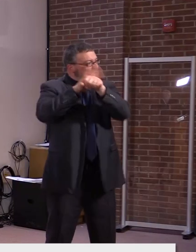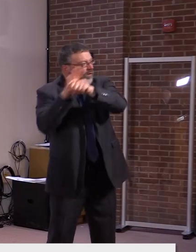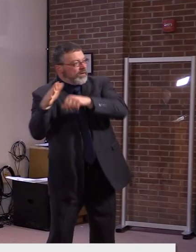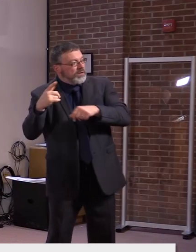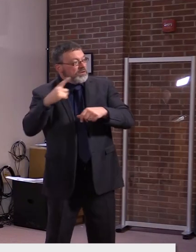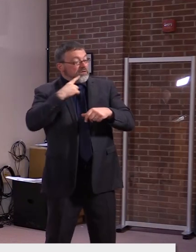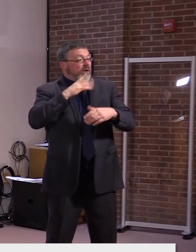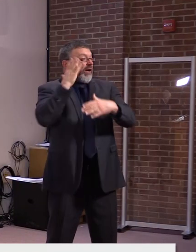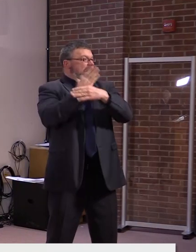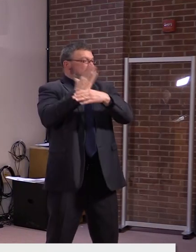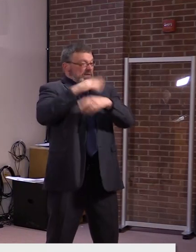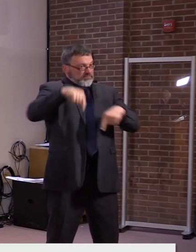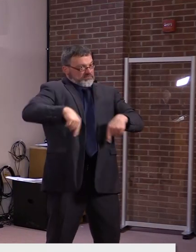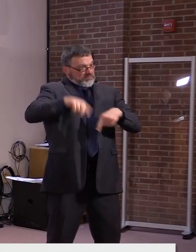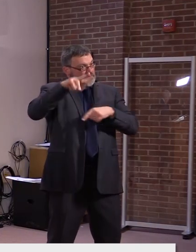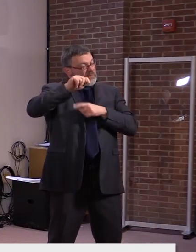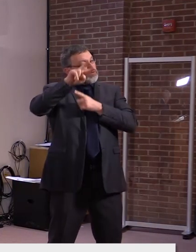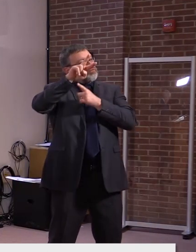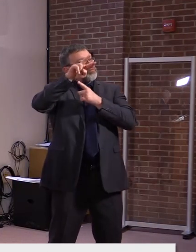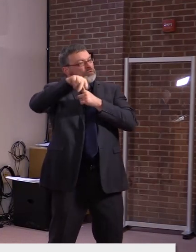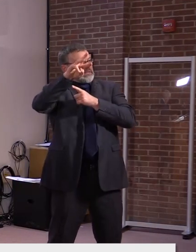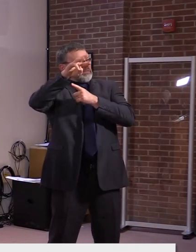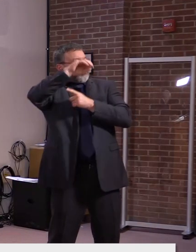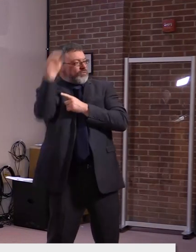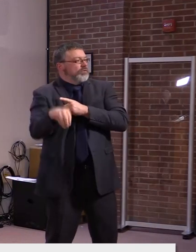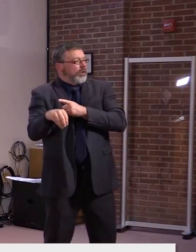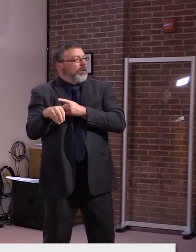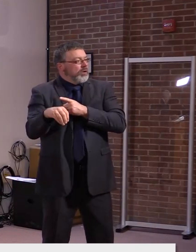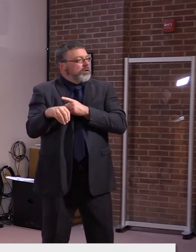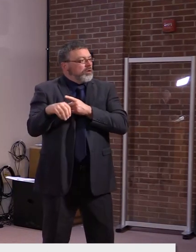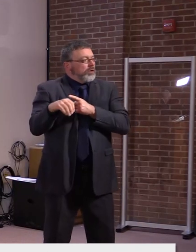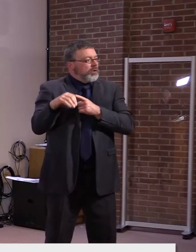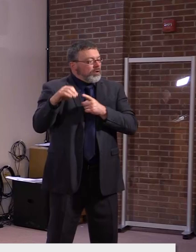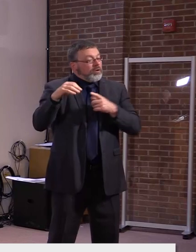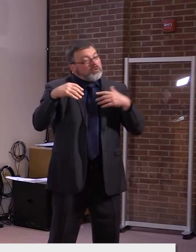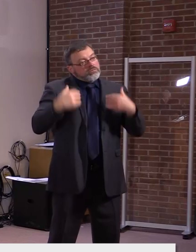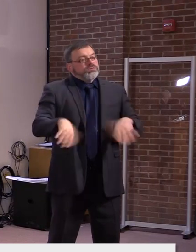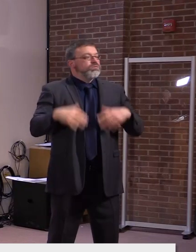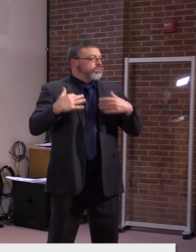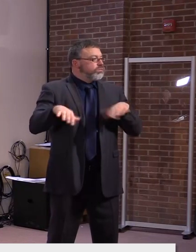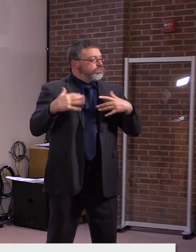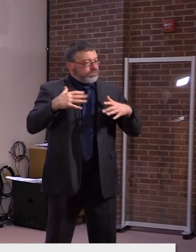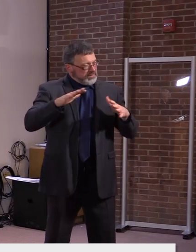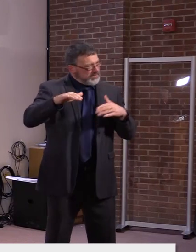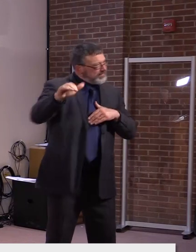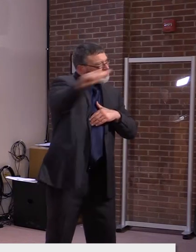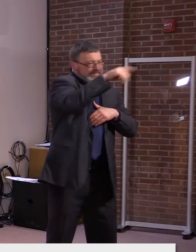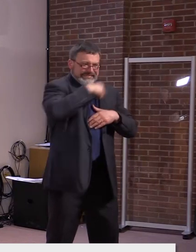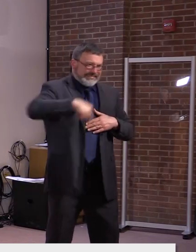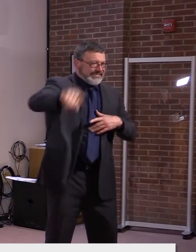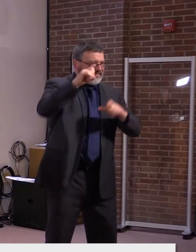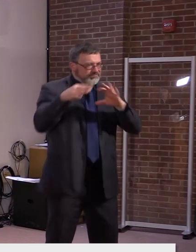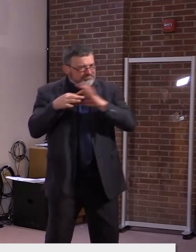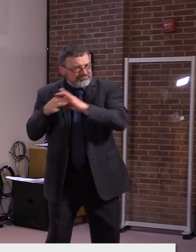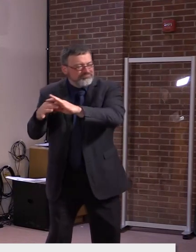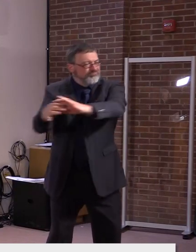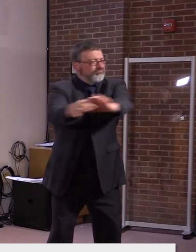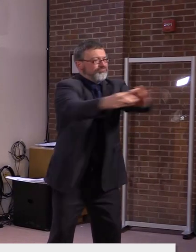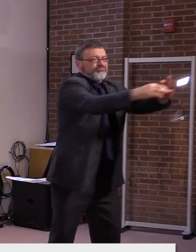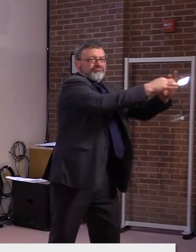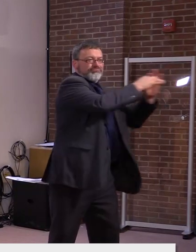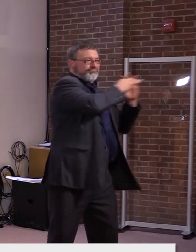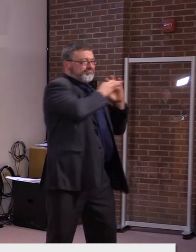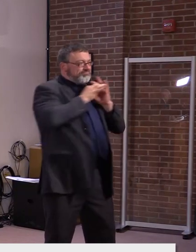So let's work together. Let's keep our friends and family safe and healthy, and our state the leader in the nation in